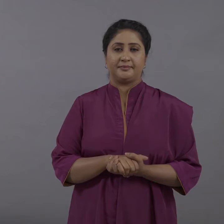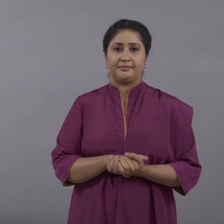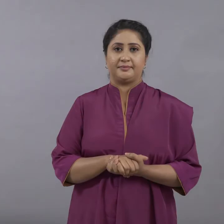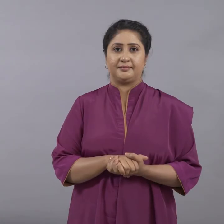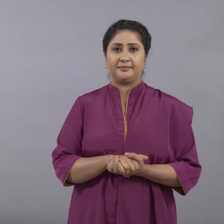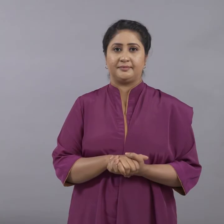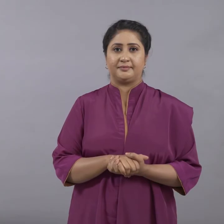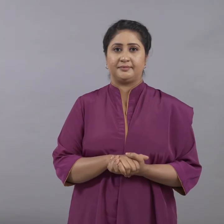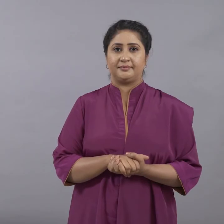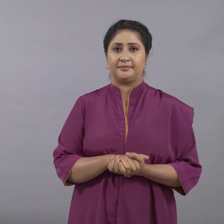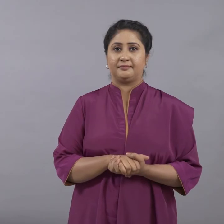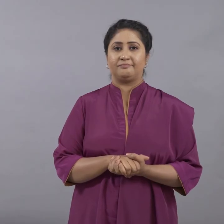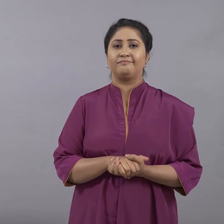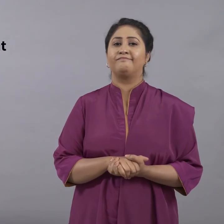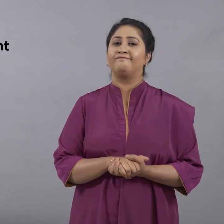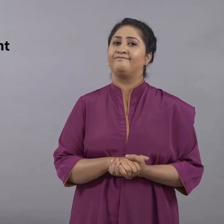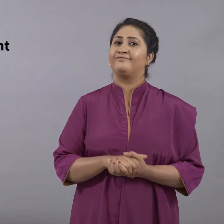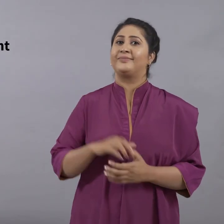Urdu Reading Assessment, Letters.